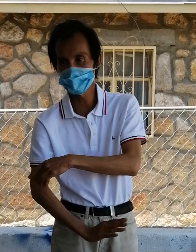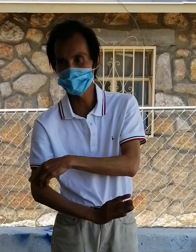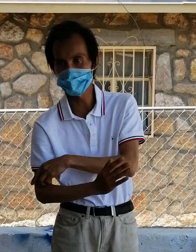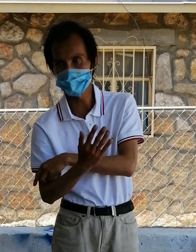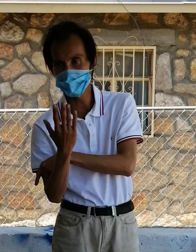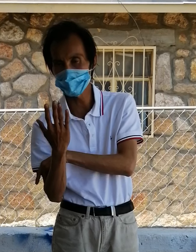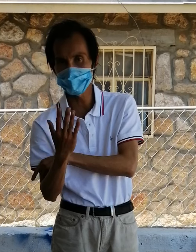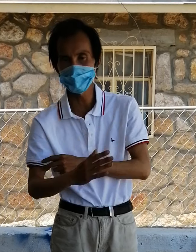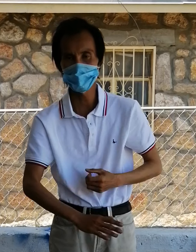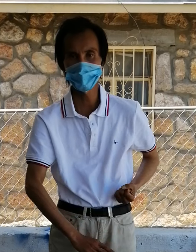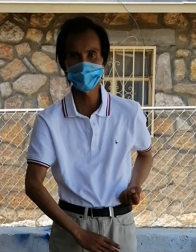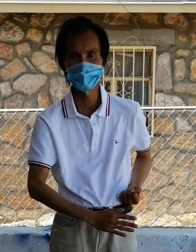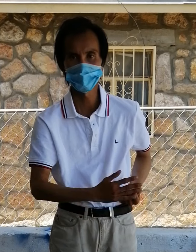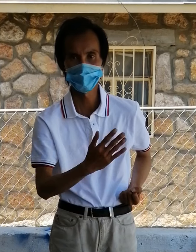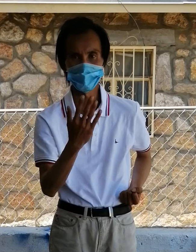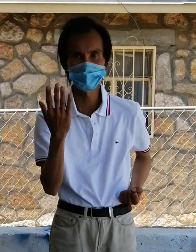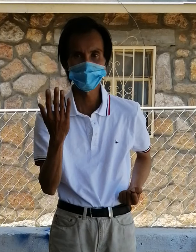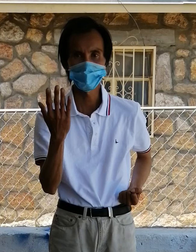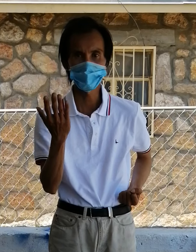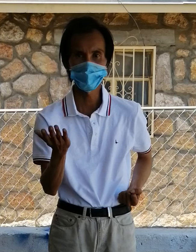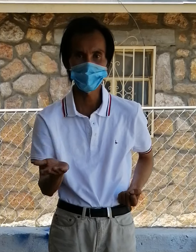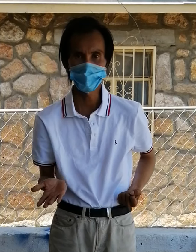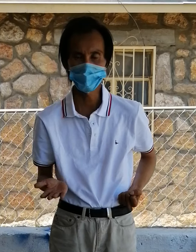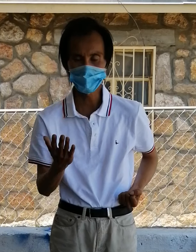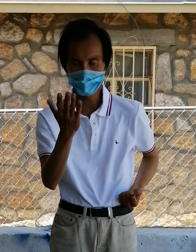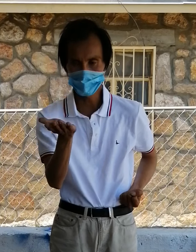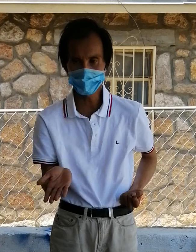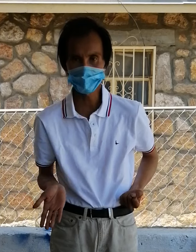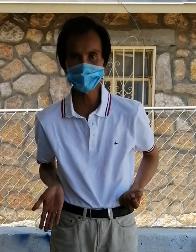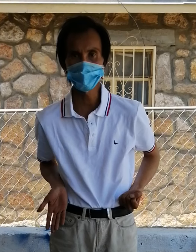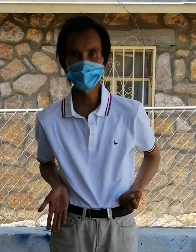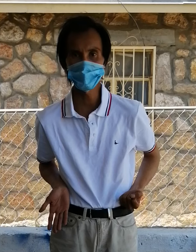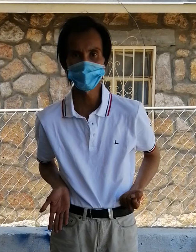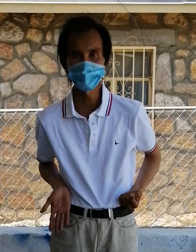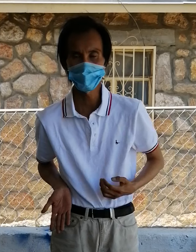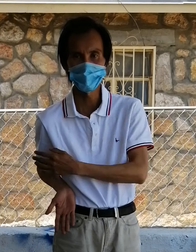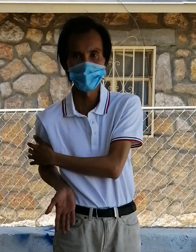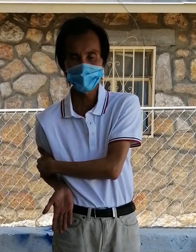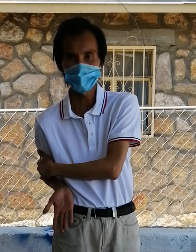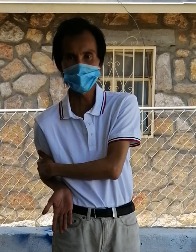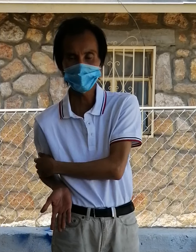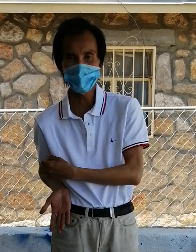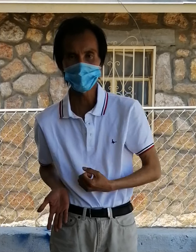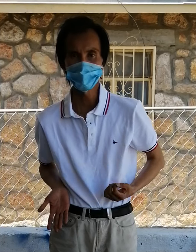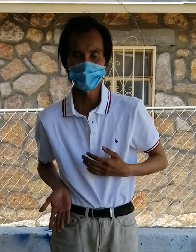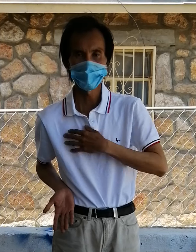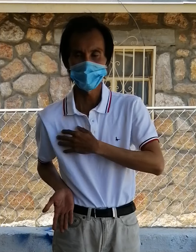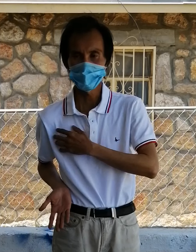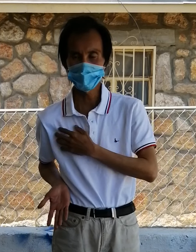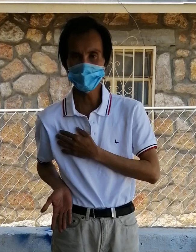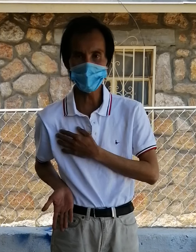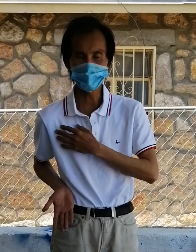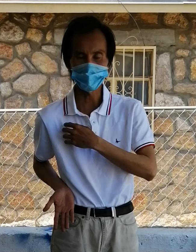Drop here. And then here is the same thing. Elbow down. This action.